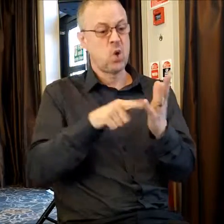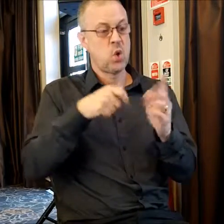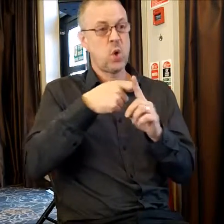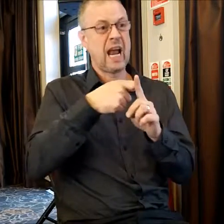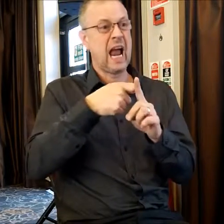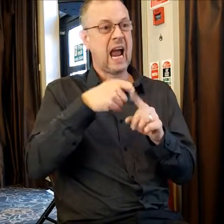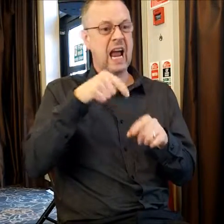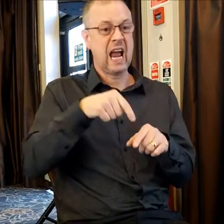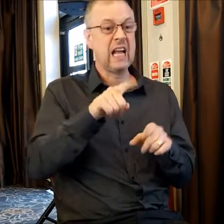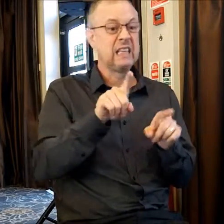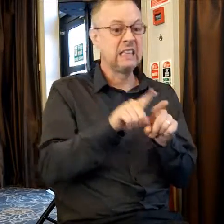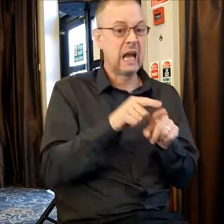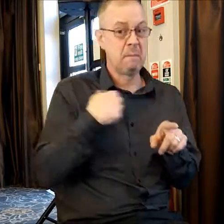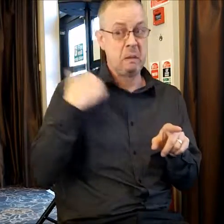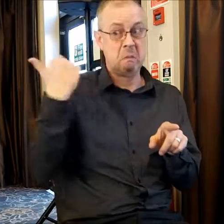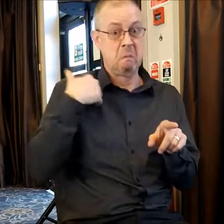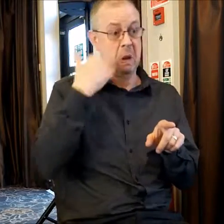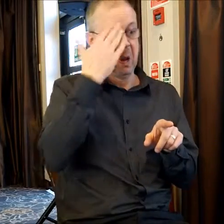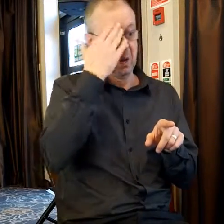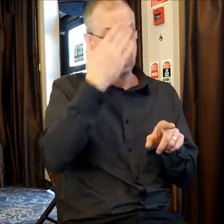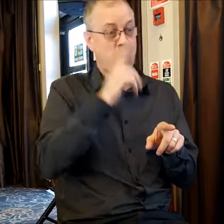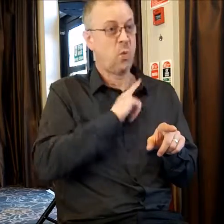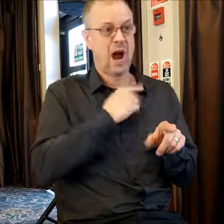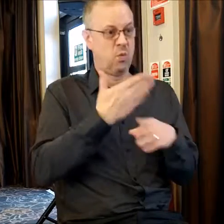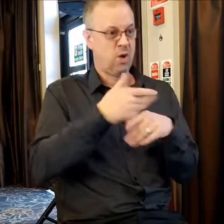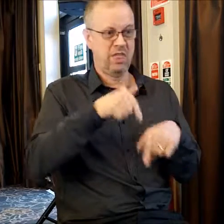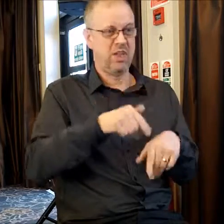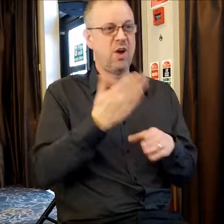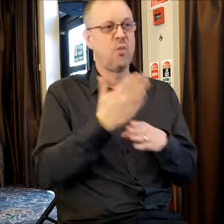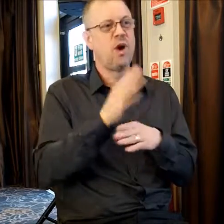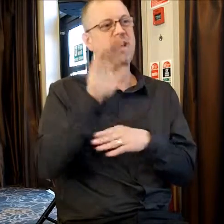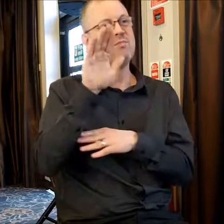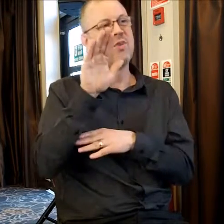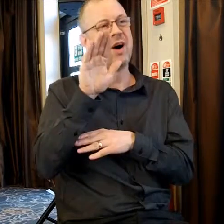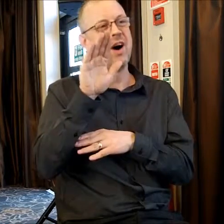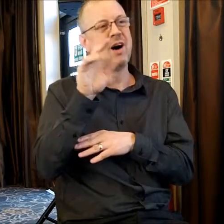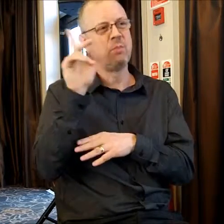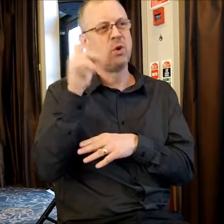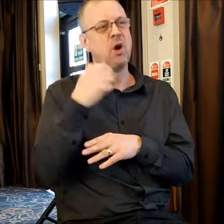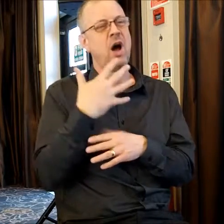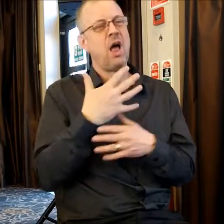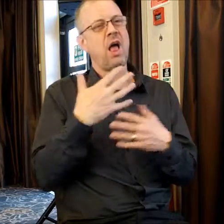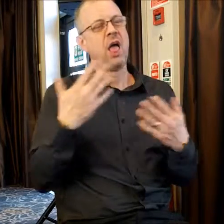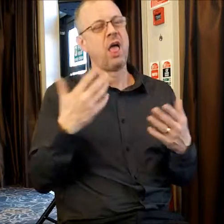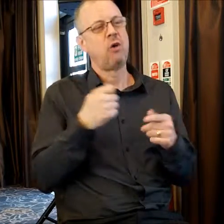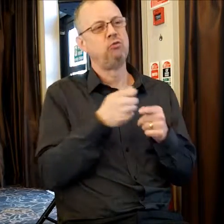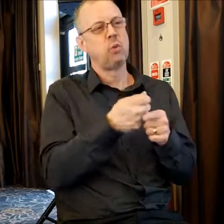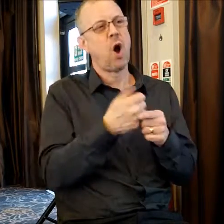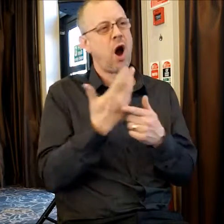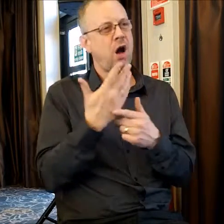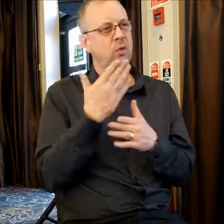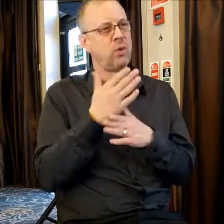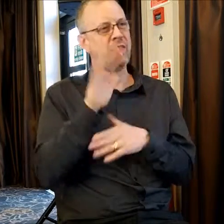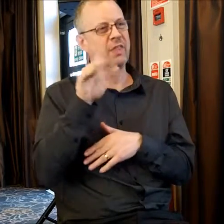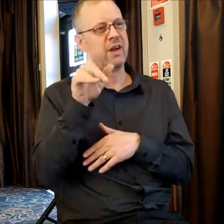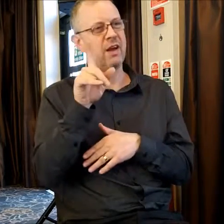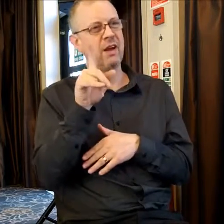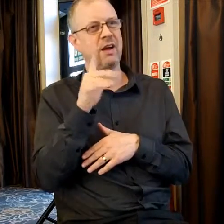UK. But in the end, it's really rewarding, and it's a fantastic opportunity for anyone. I don't know if there's anyone in the